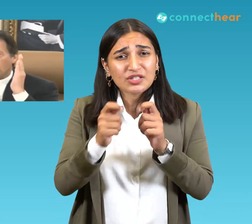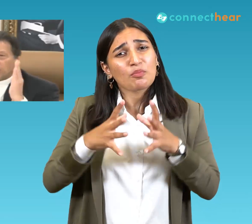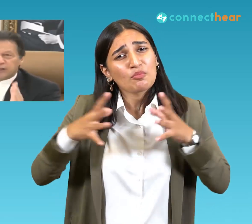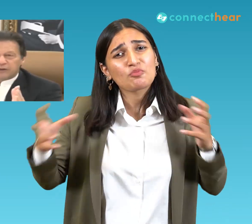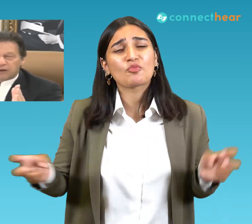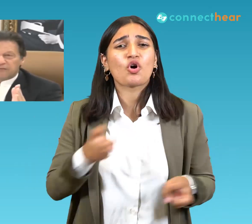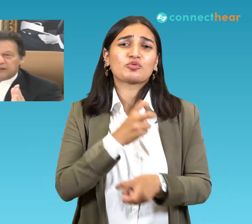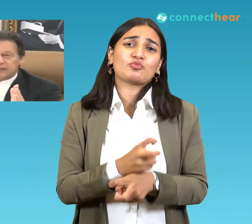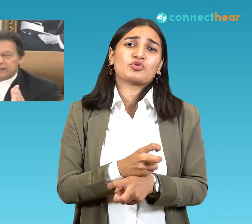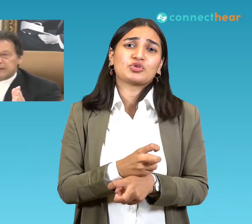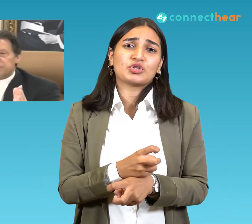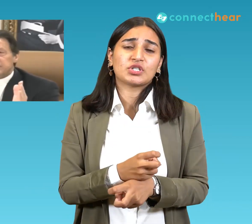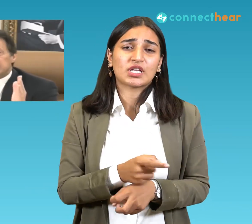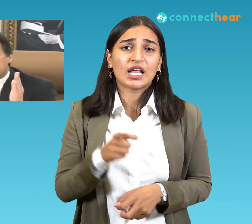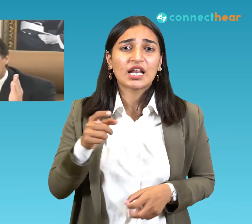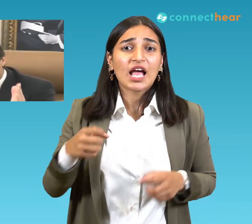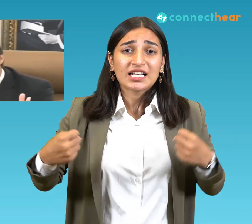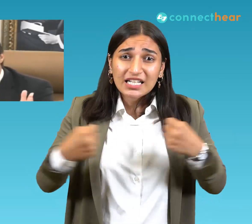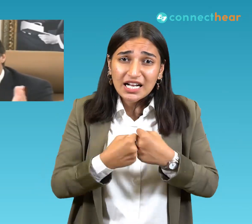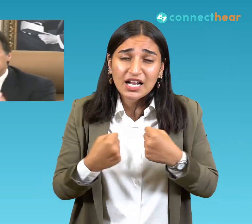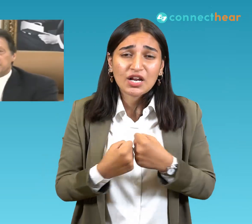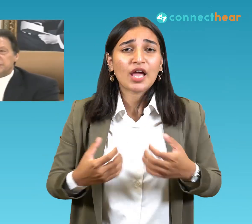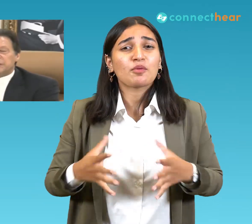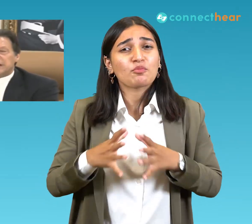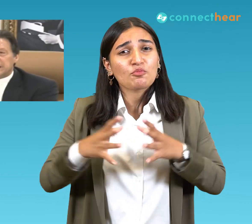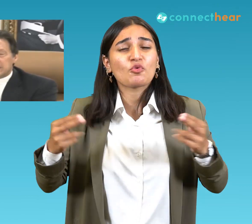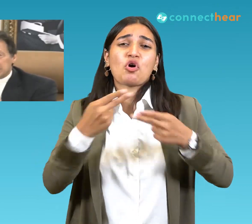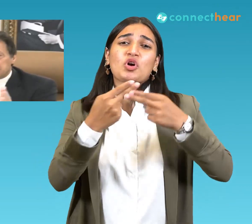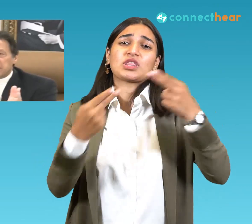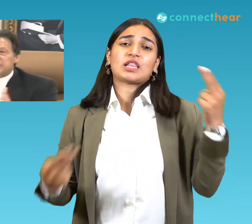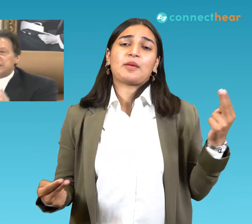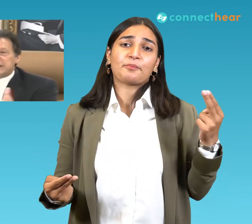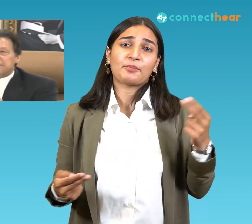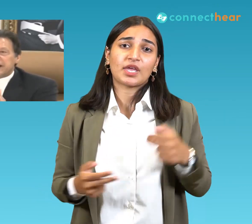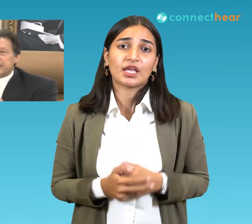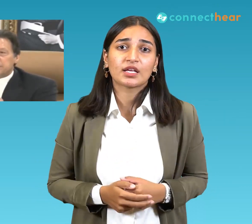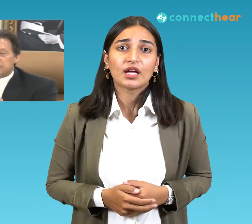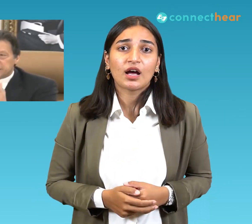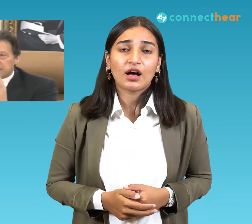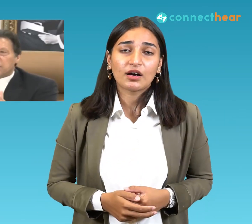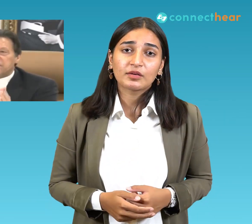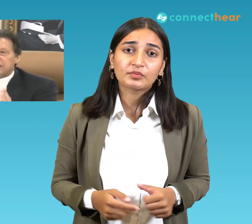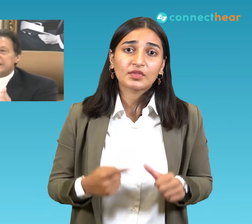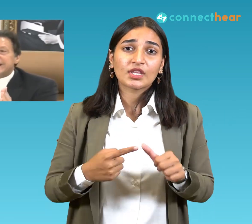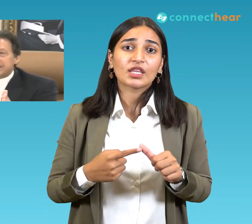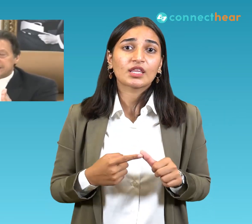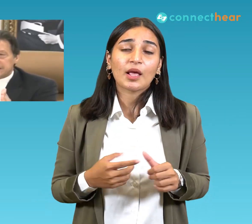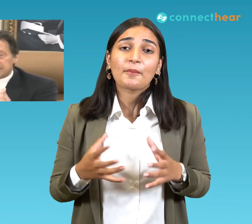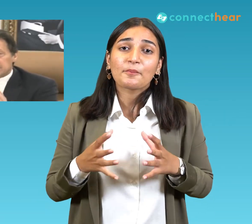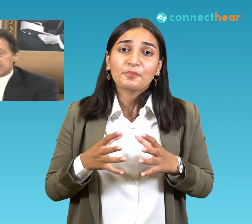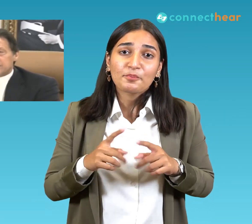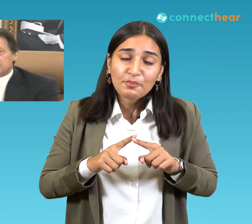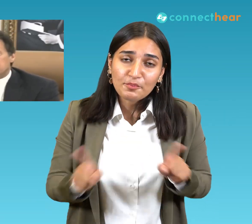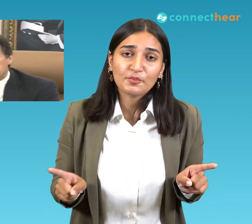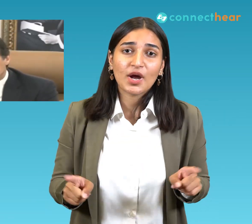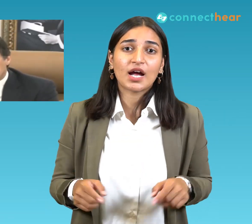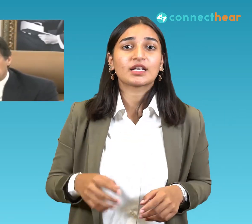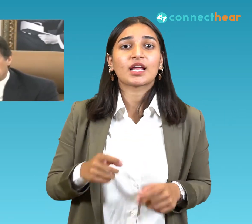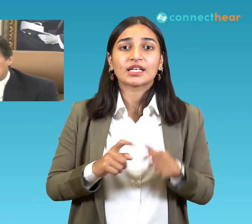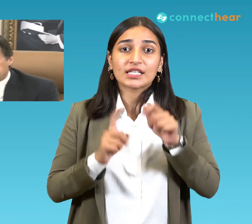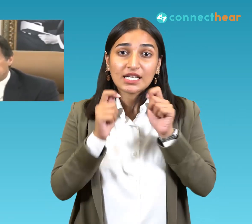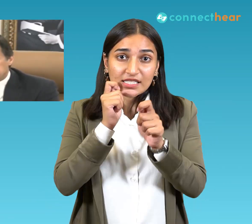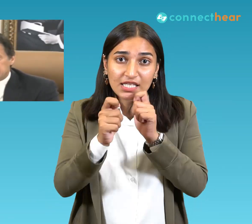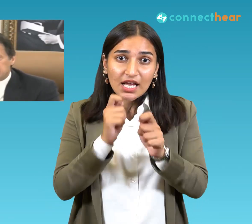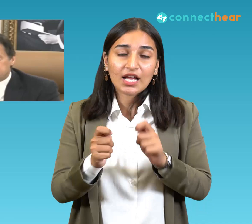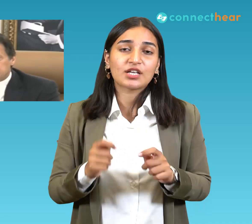The longer the conflict, the harder it is to bridge that divide which that conflict creates. So